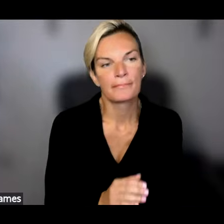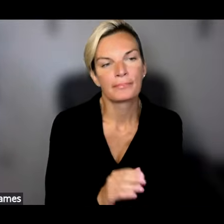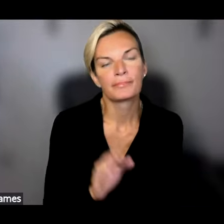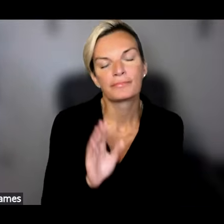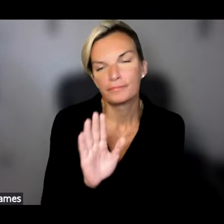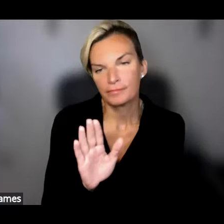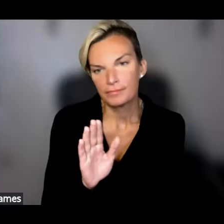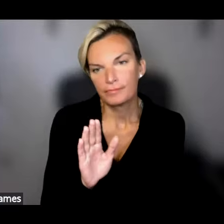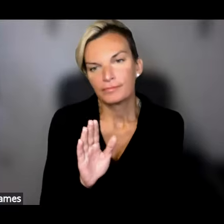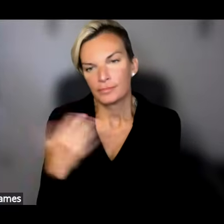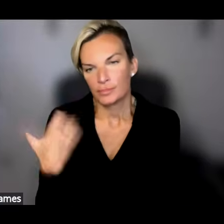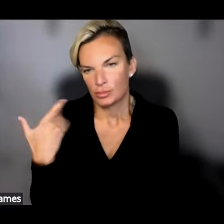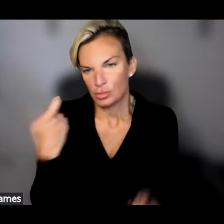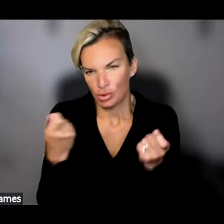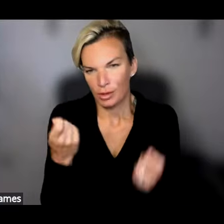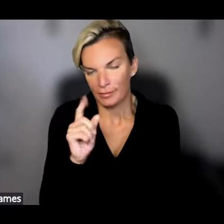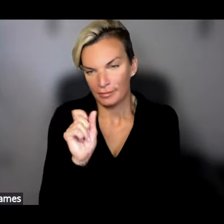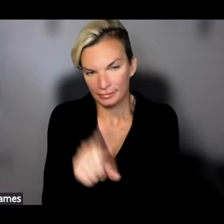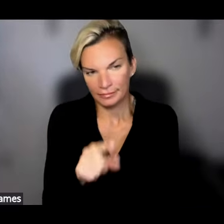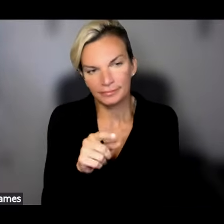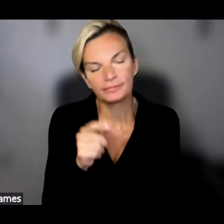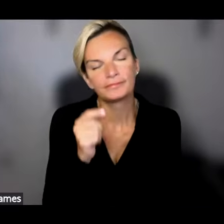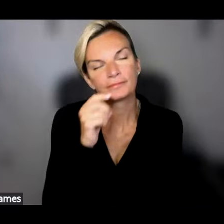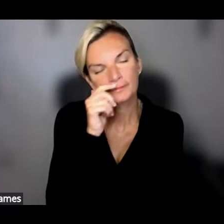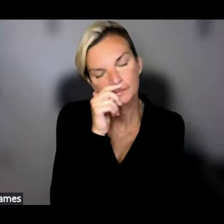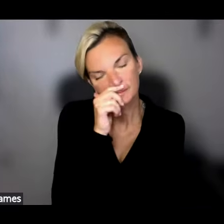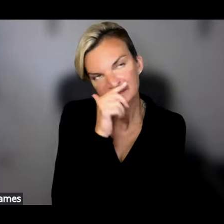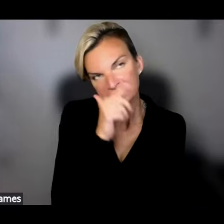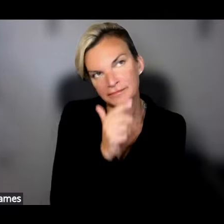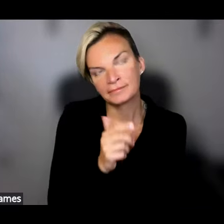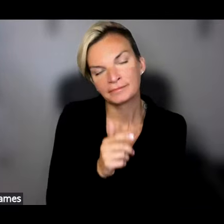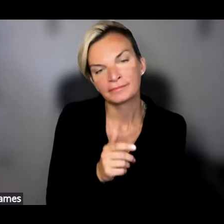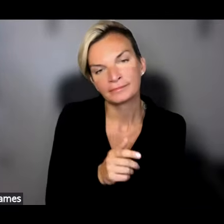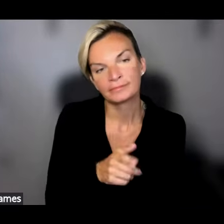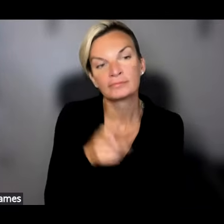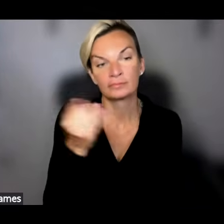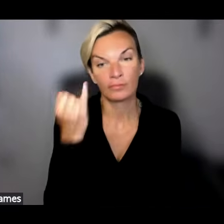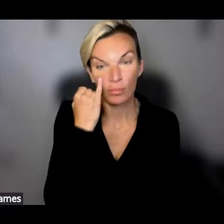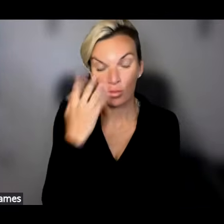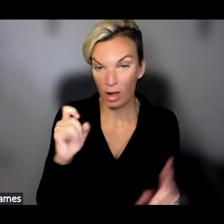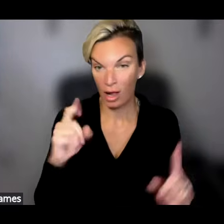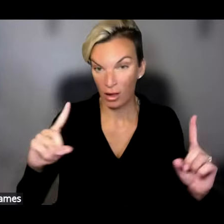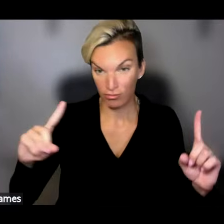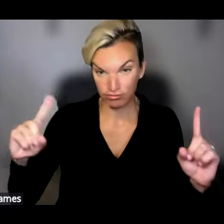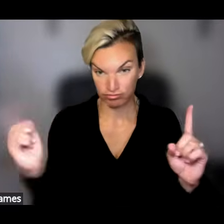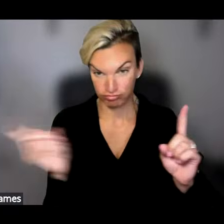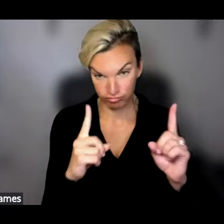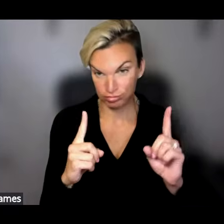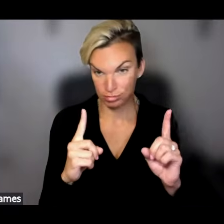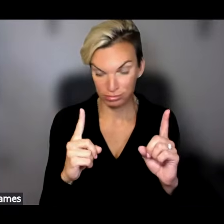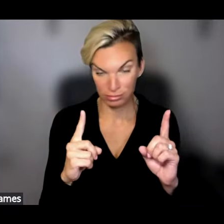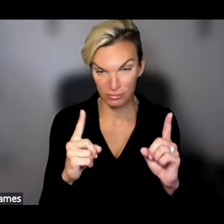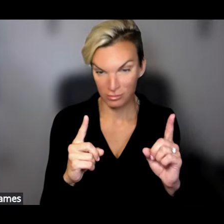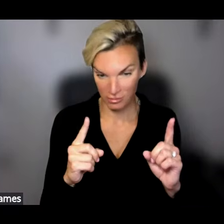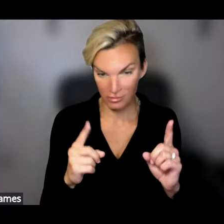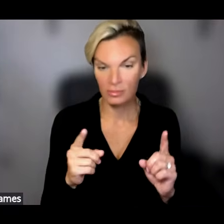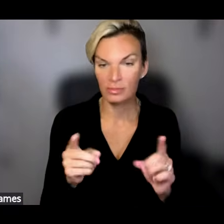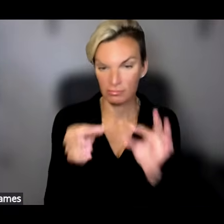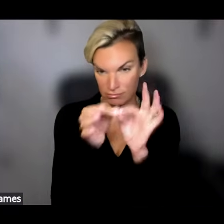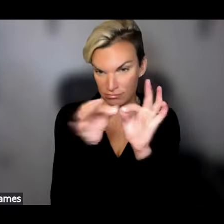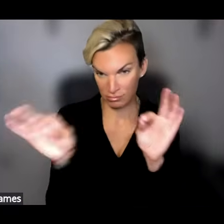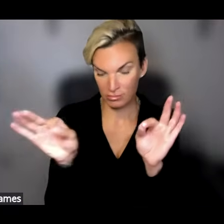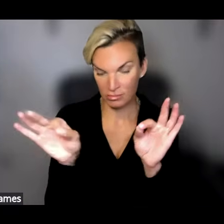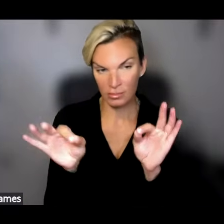about if you were to take a stab at the shorter caption, you were to take a stab at a proposal to impose new